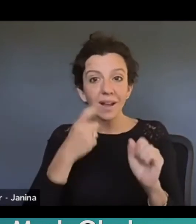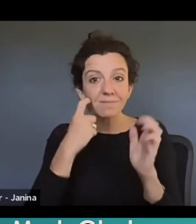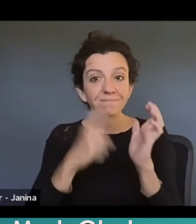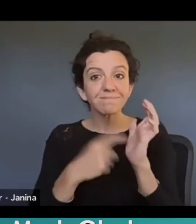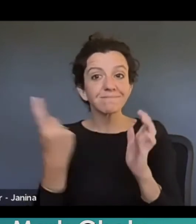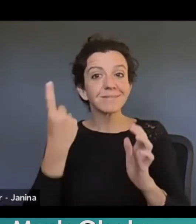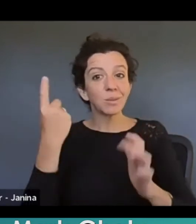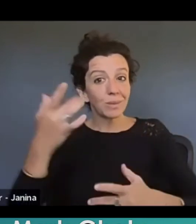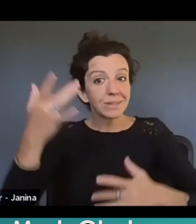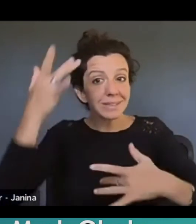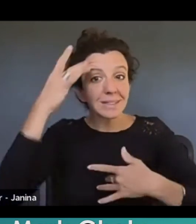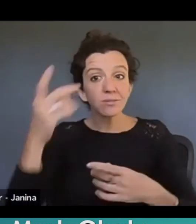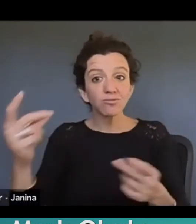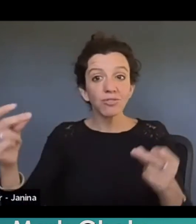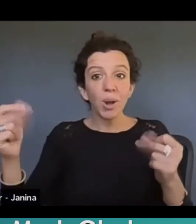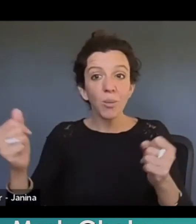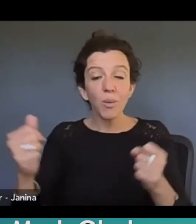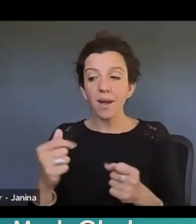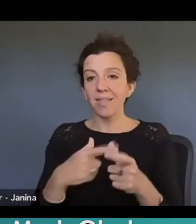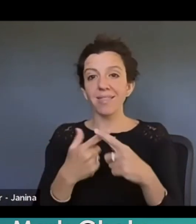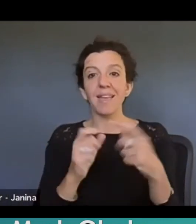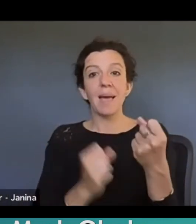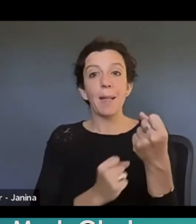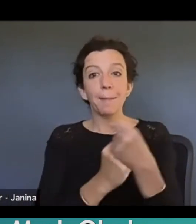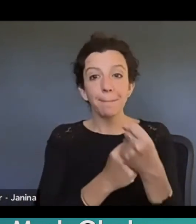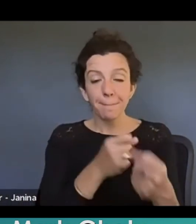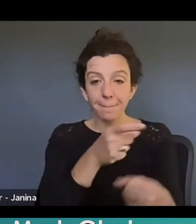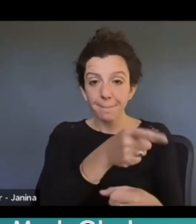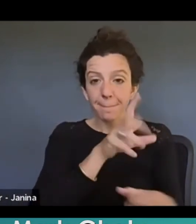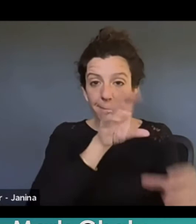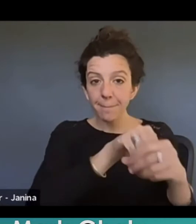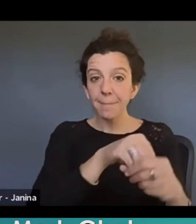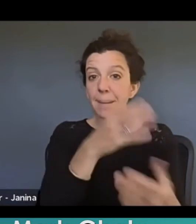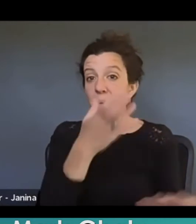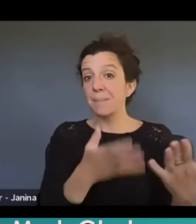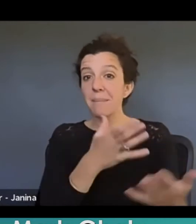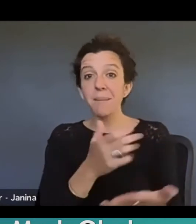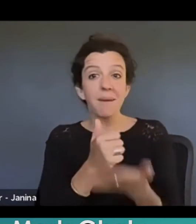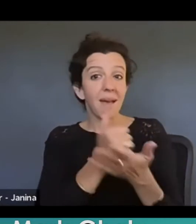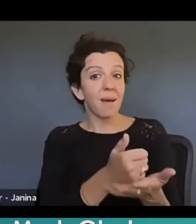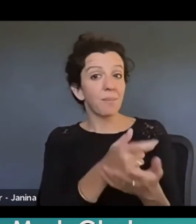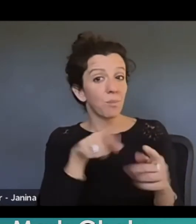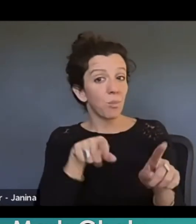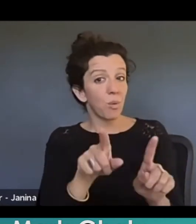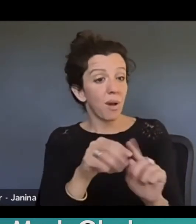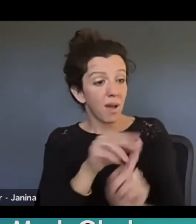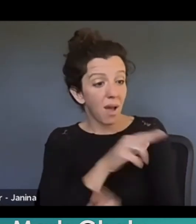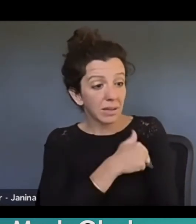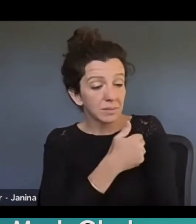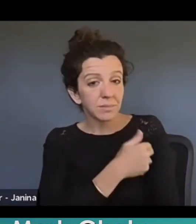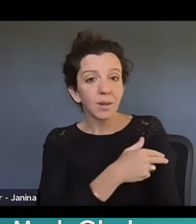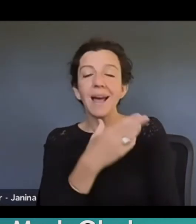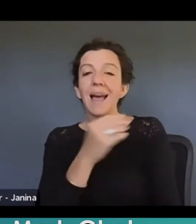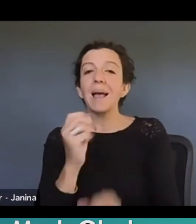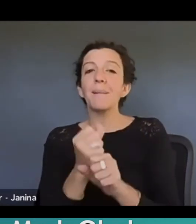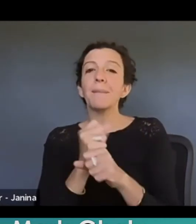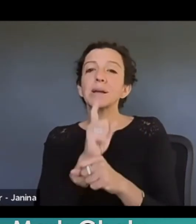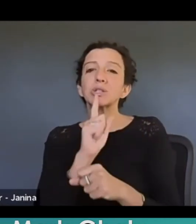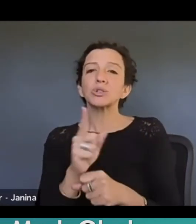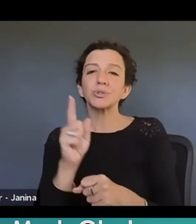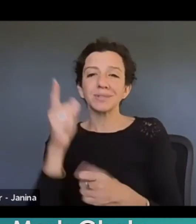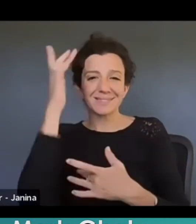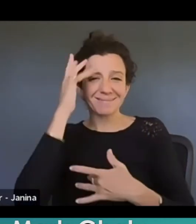it's a COVID-19 infection, and how to treat you while you're potentially in the hospital, but also helps us corner the virus, as we talked